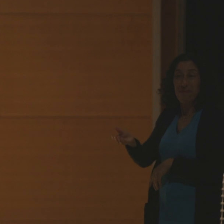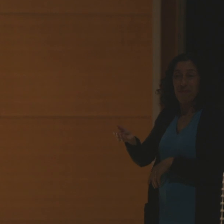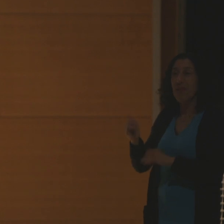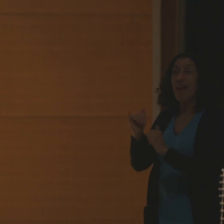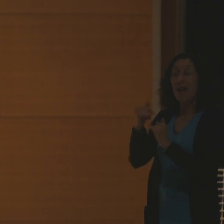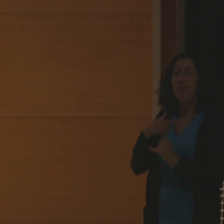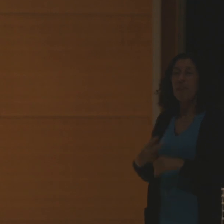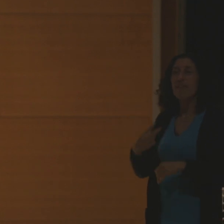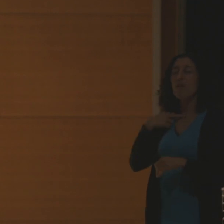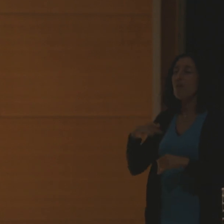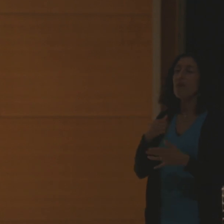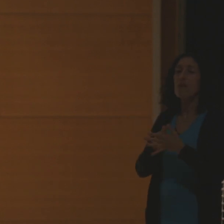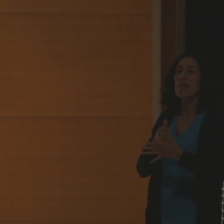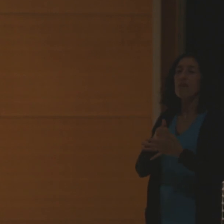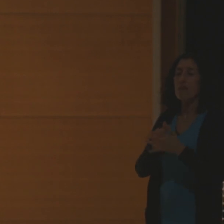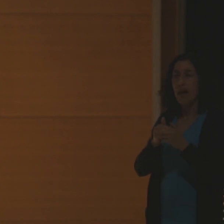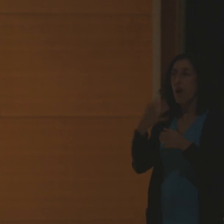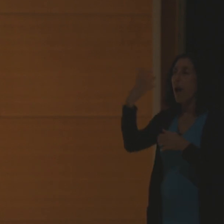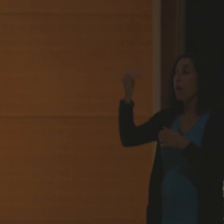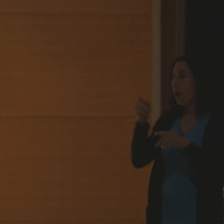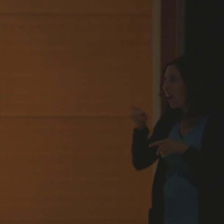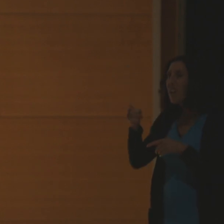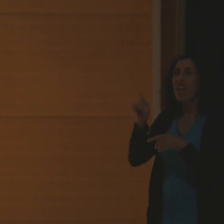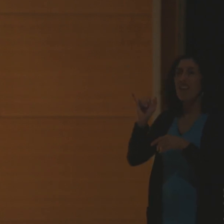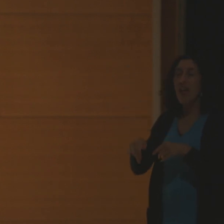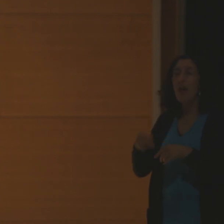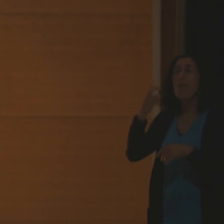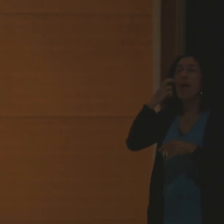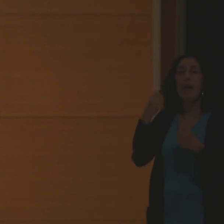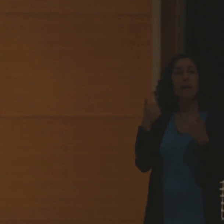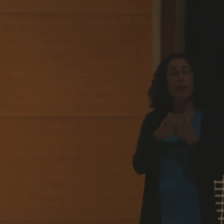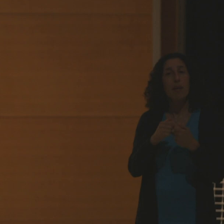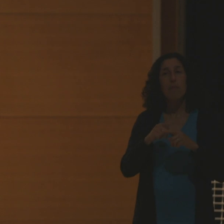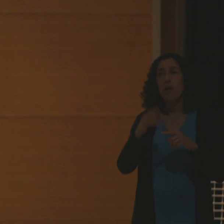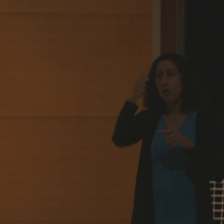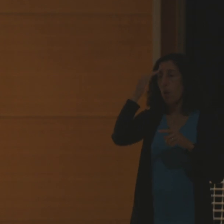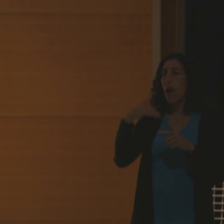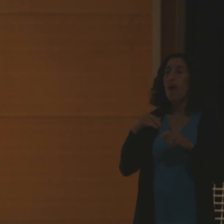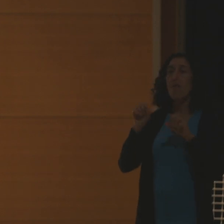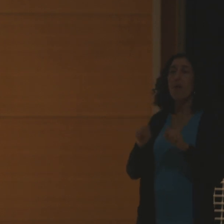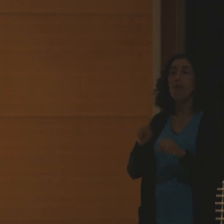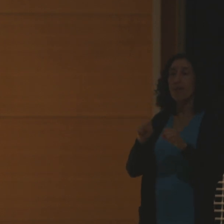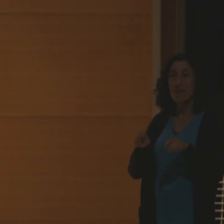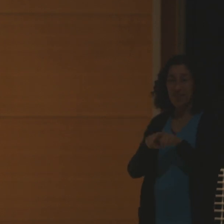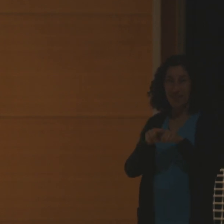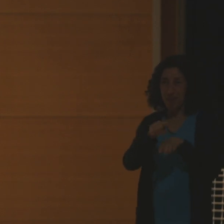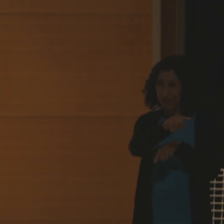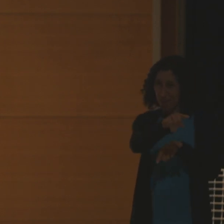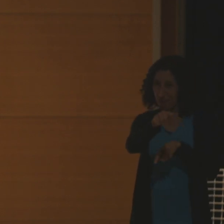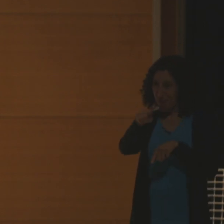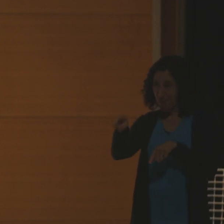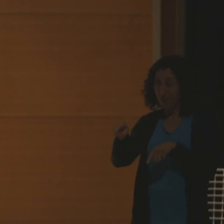I was and in need of a way out, who is blind to the game, but has potential, just like you. Does that